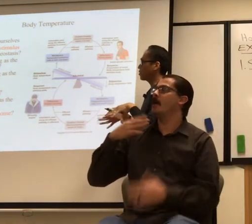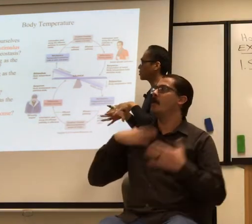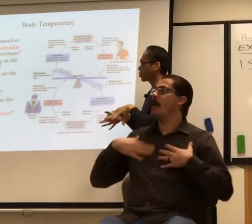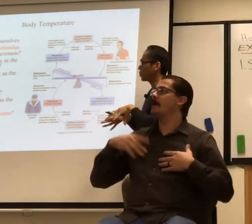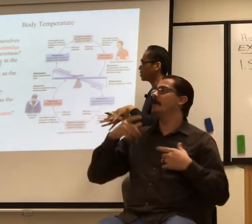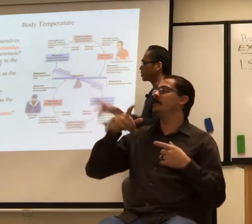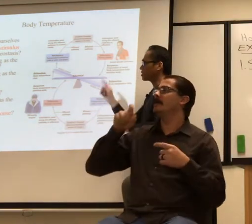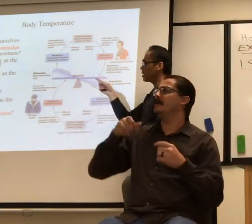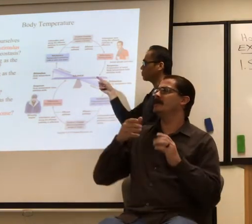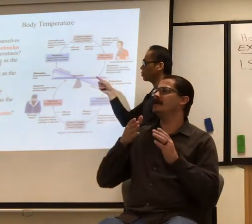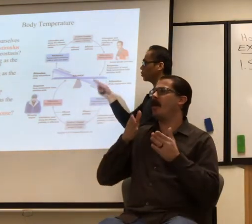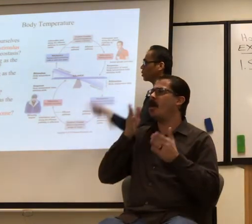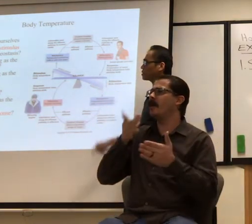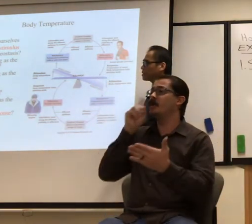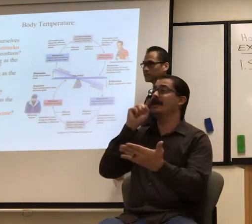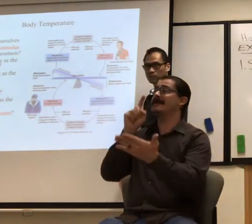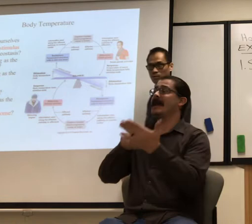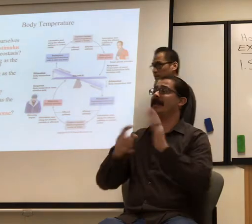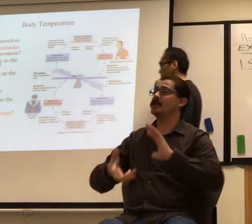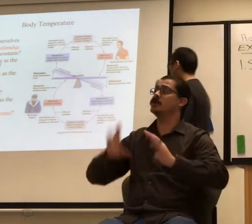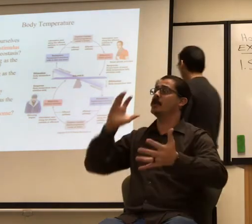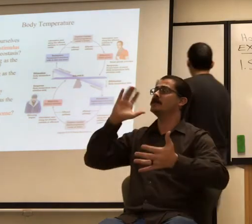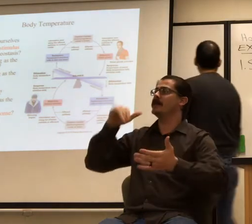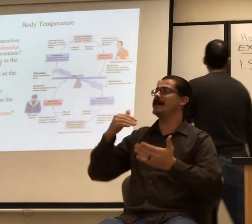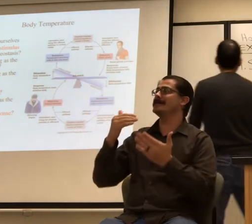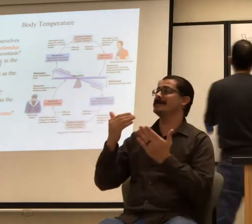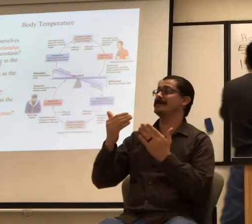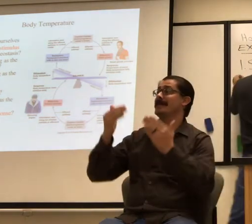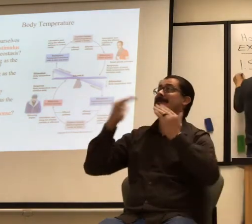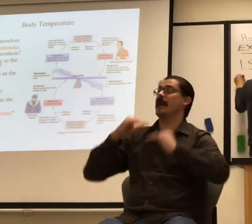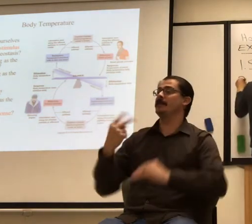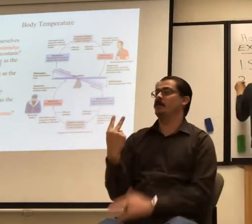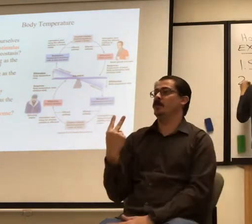detect the disturbance. So that's step two. What's the sensor receptor?